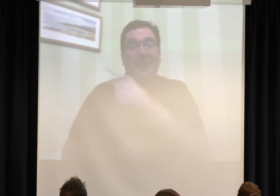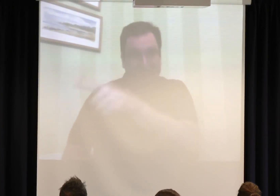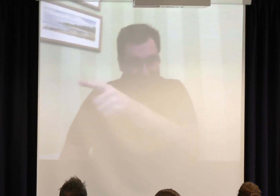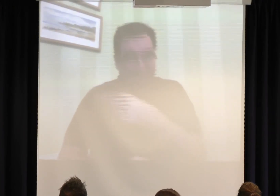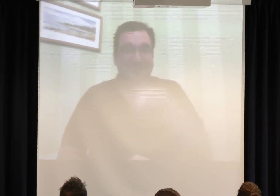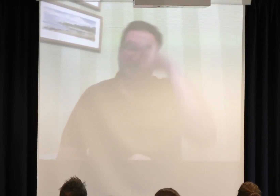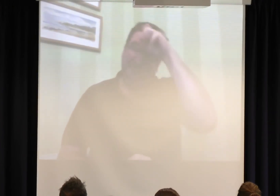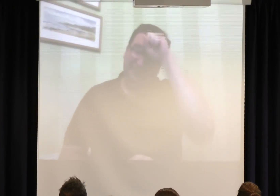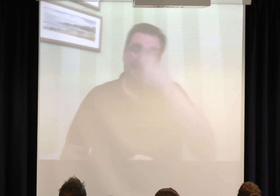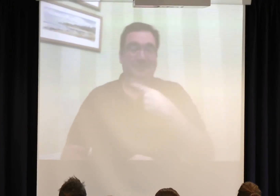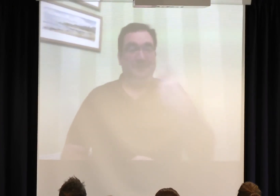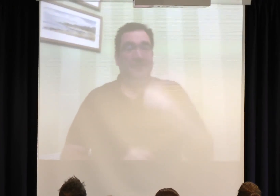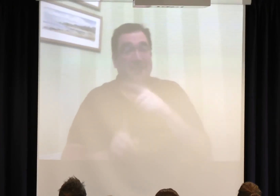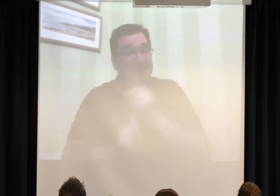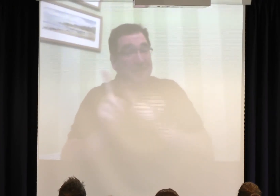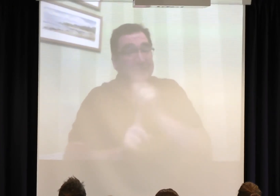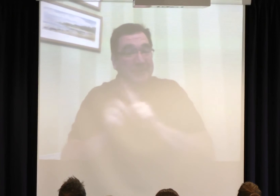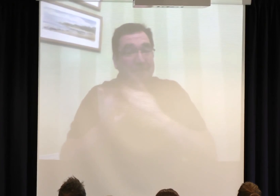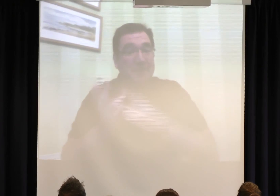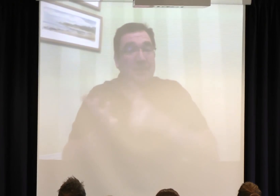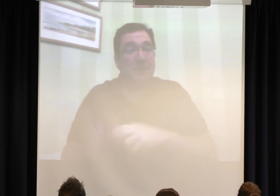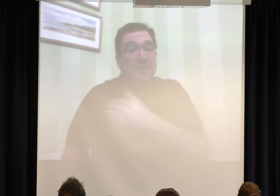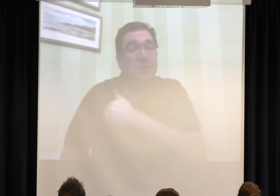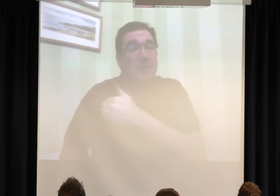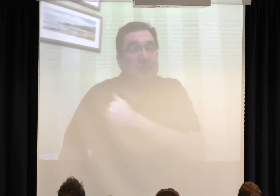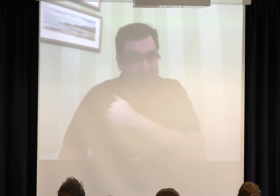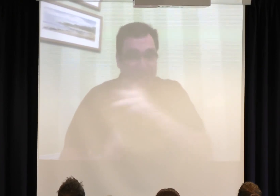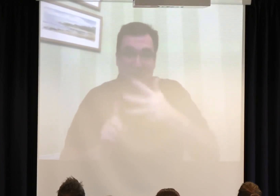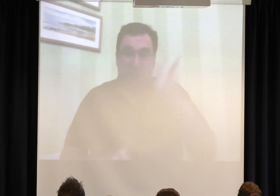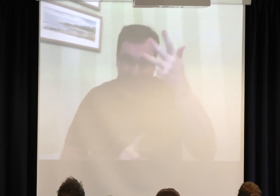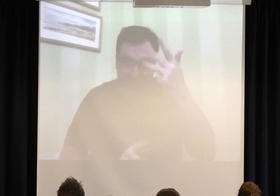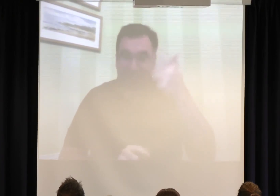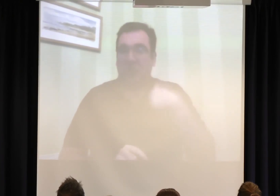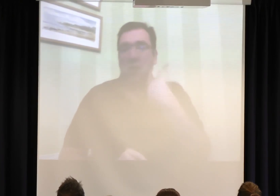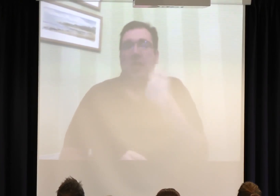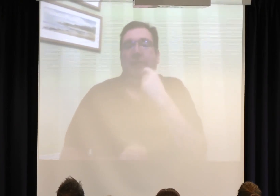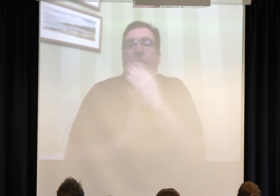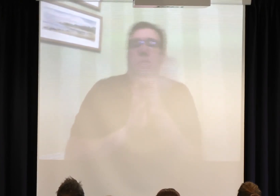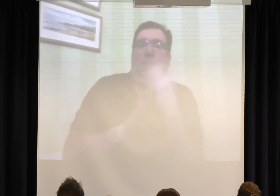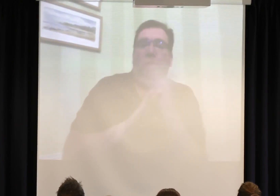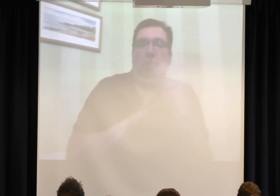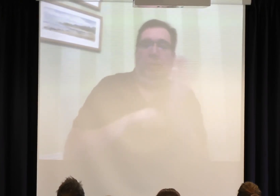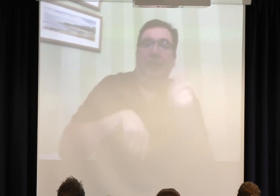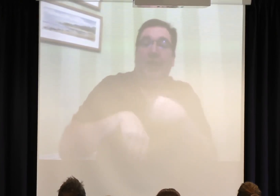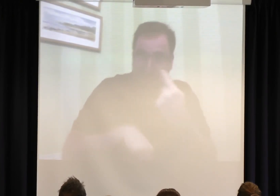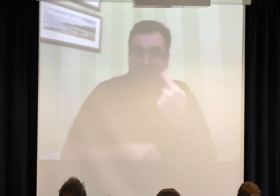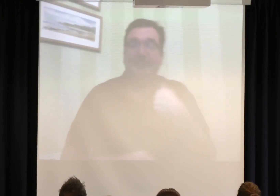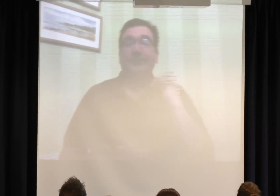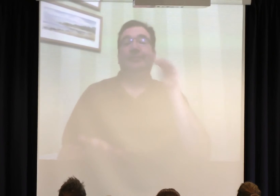for work, I always was, and I was working with John at that time, and we had a meeting one particular Monday morning, 9 a.m. sharp. I'd always arrived late, okay,